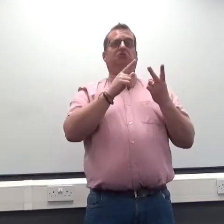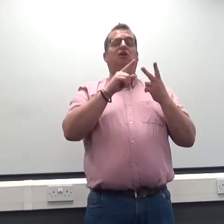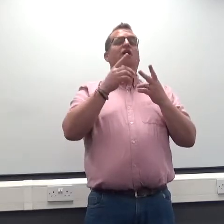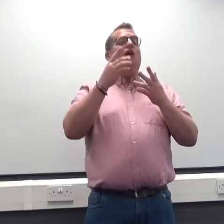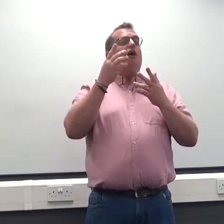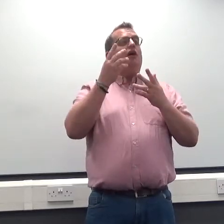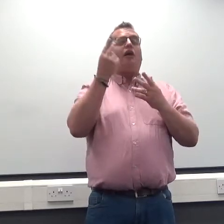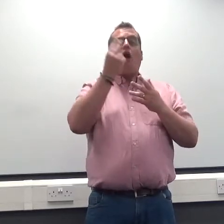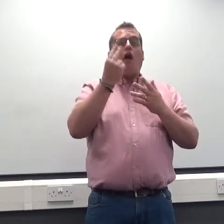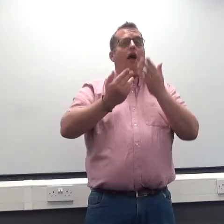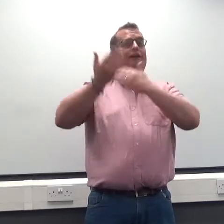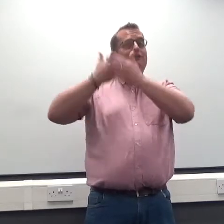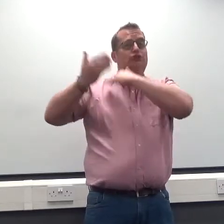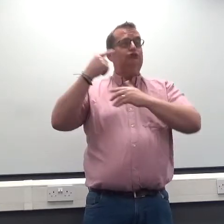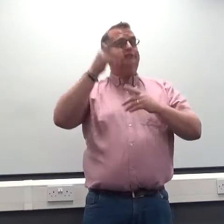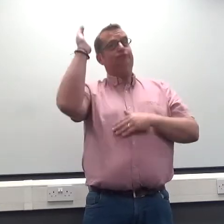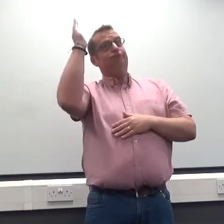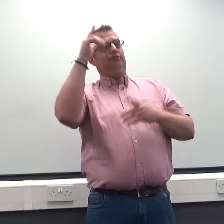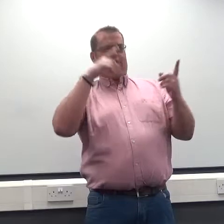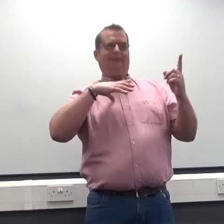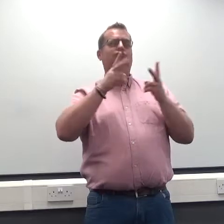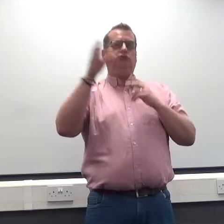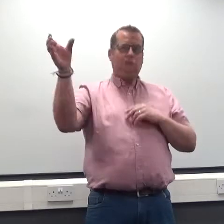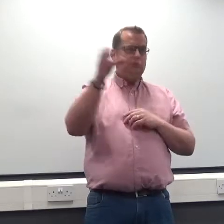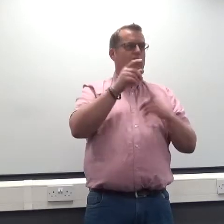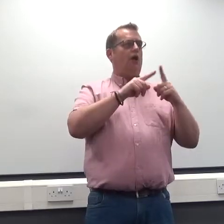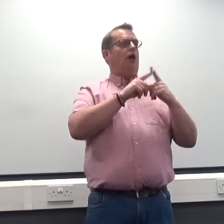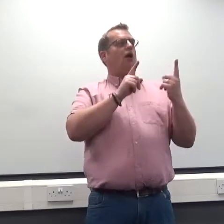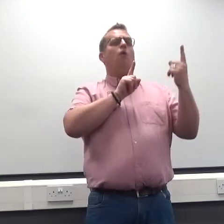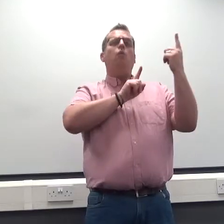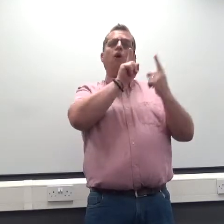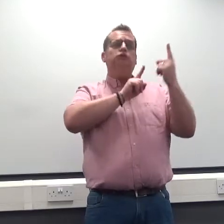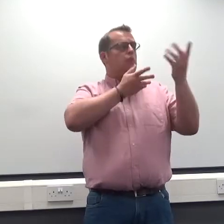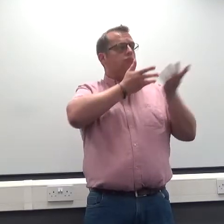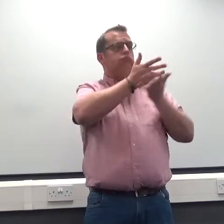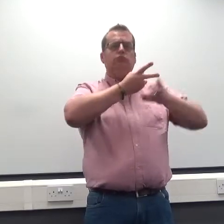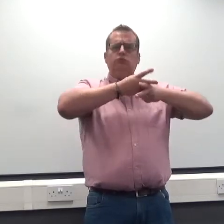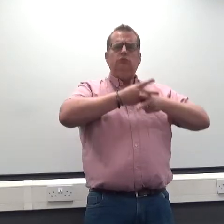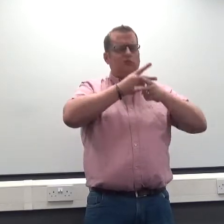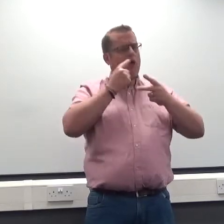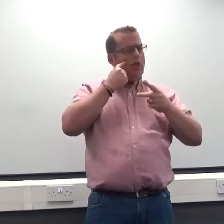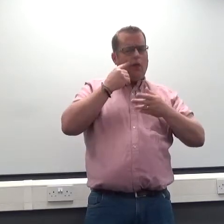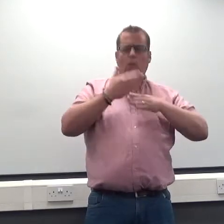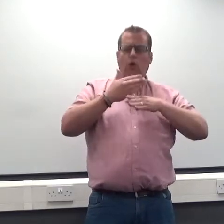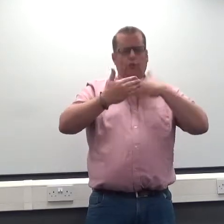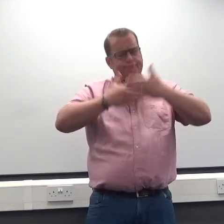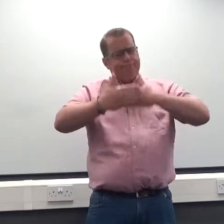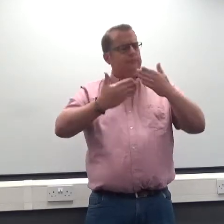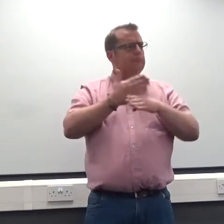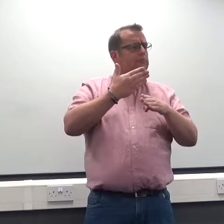But I would always make sure that it was important for them to come to the lectures, to make sure that there was always one, we had that